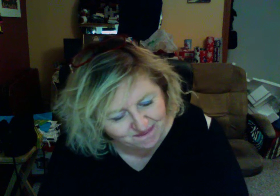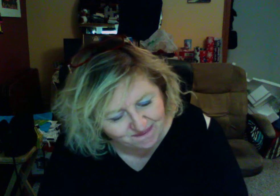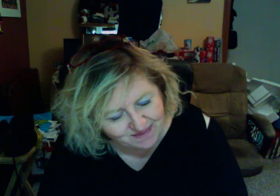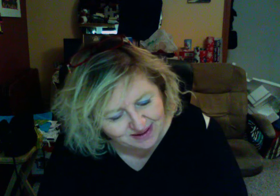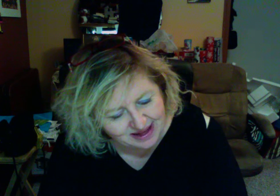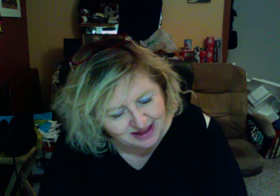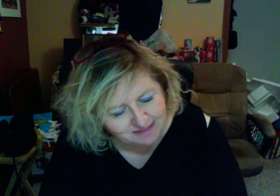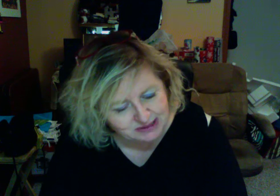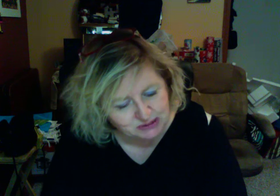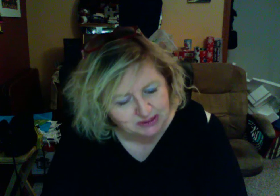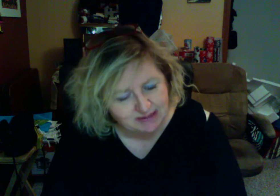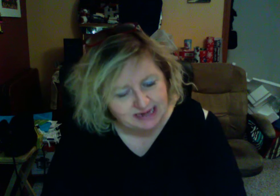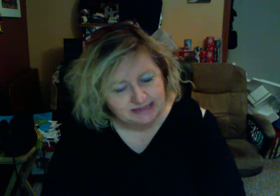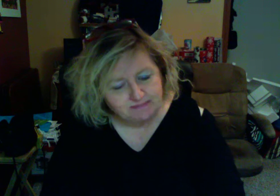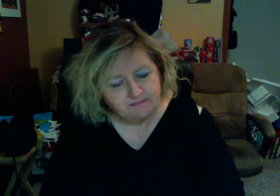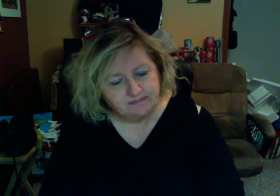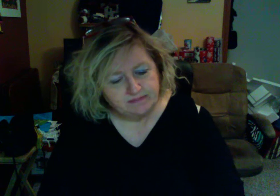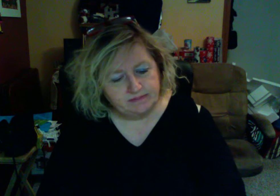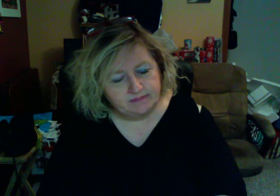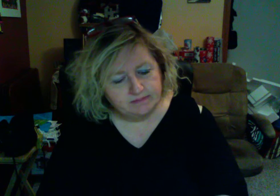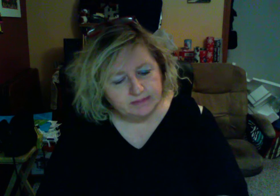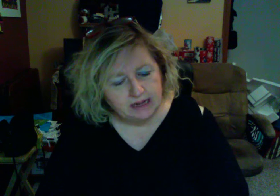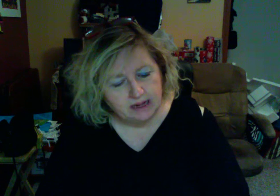So, tournament